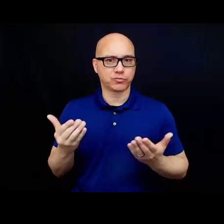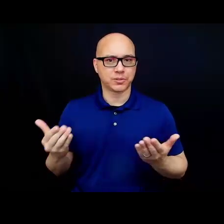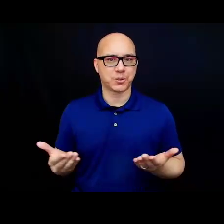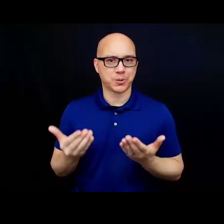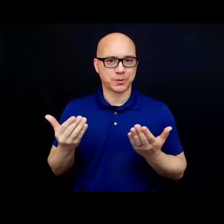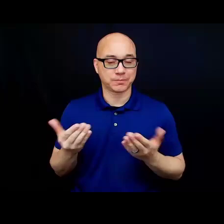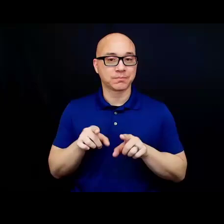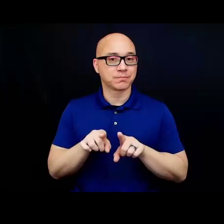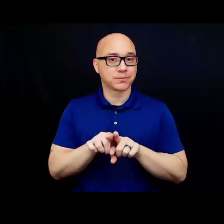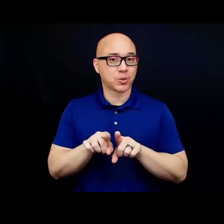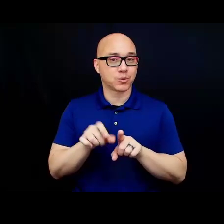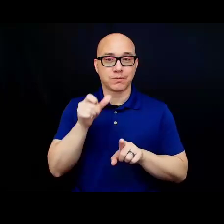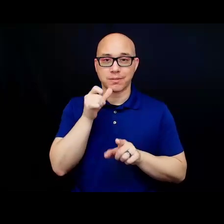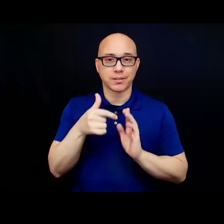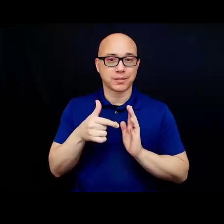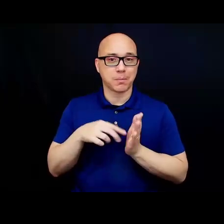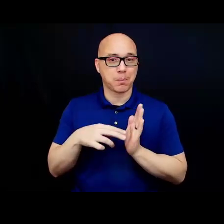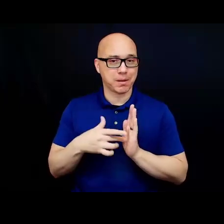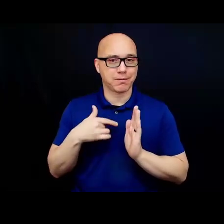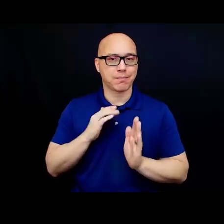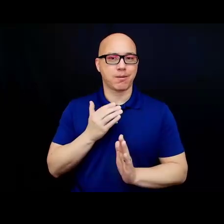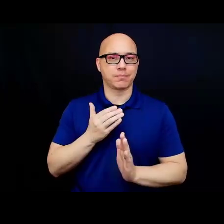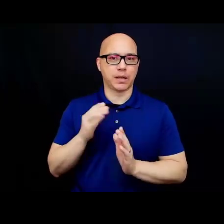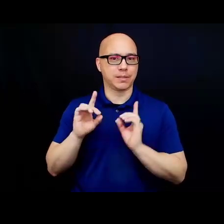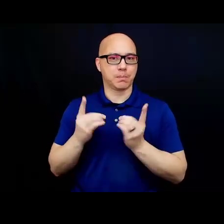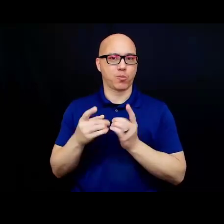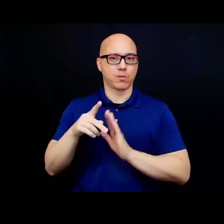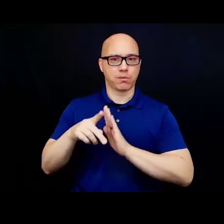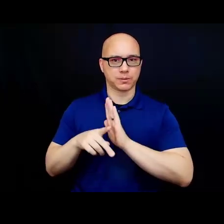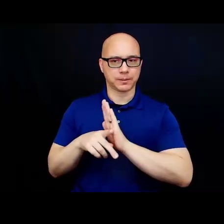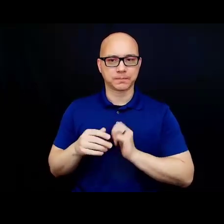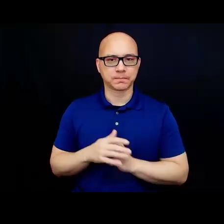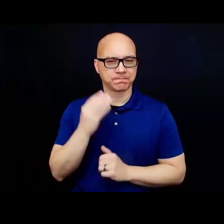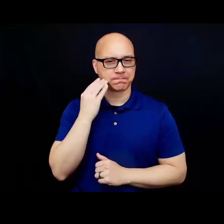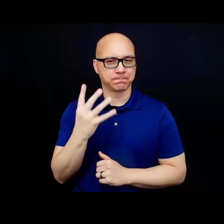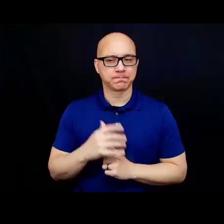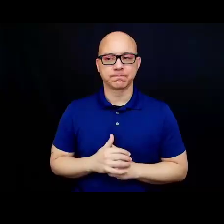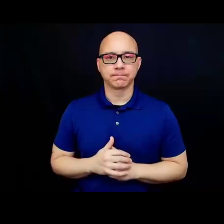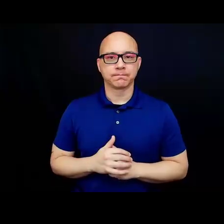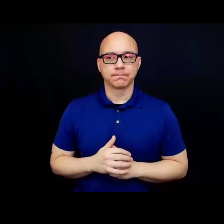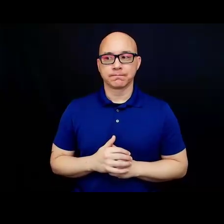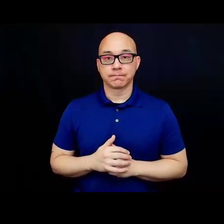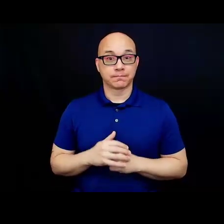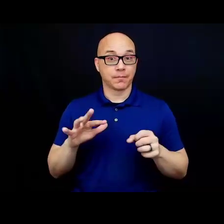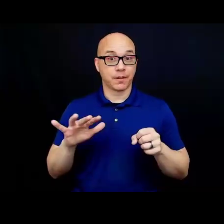doesn't necessarily represent policy of the department. So just to let you know that the